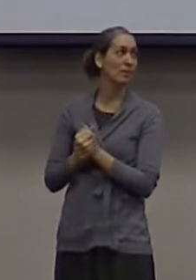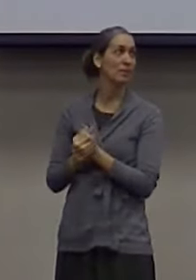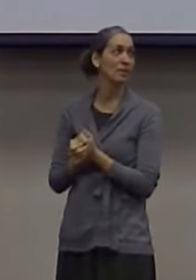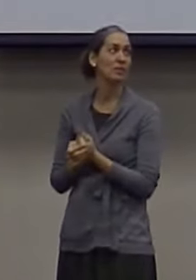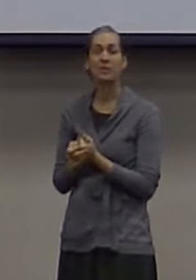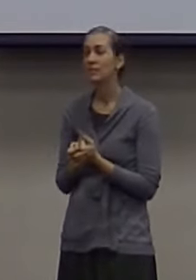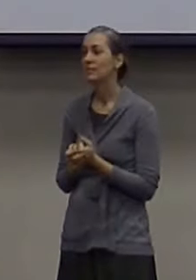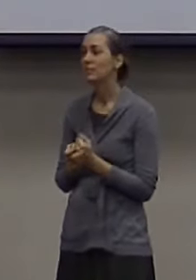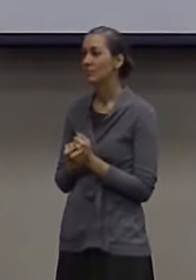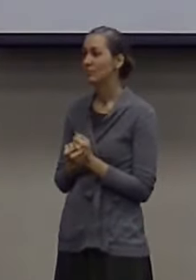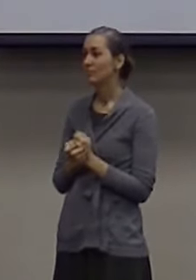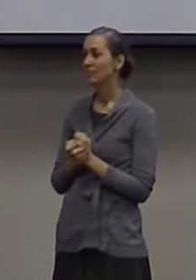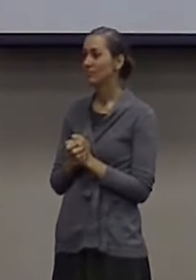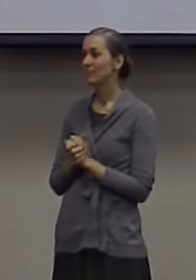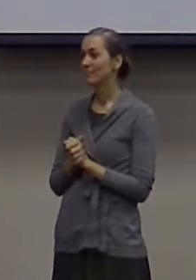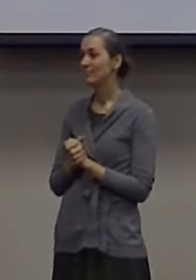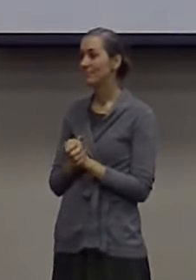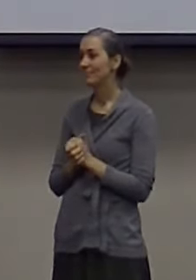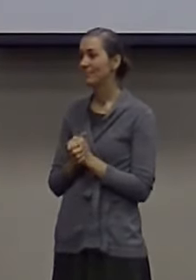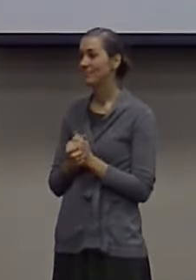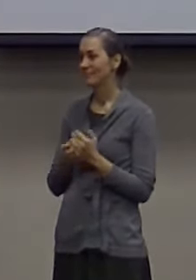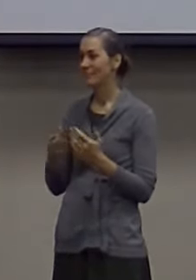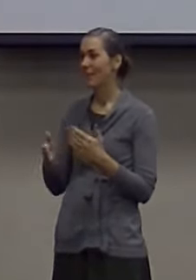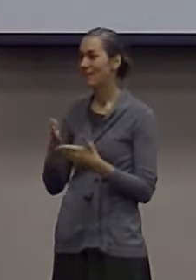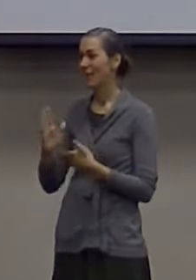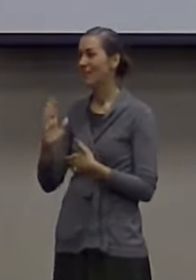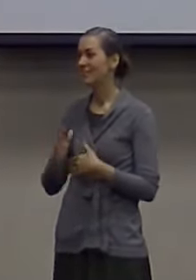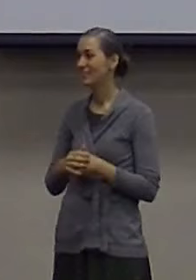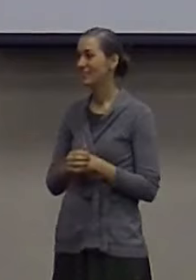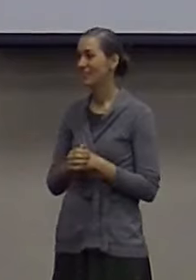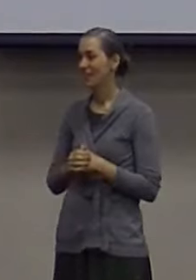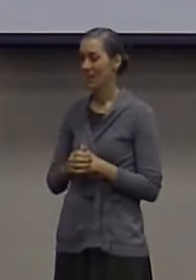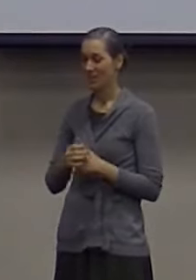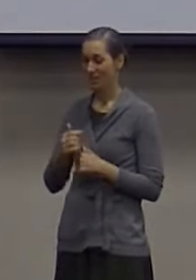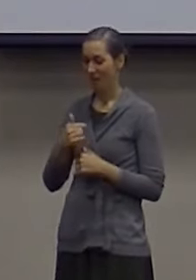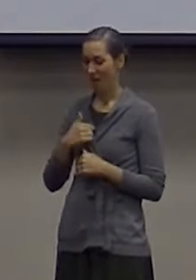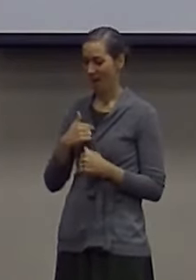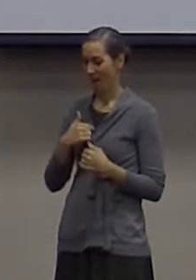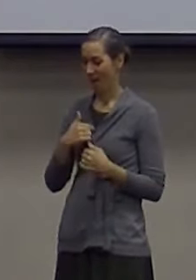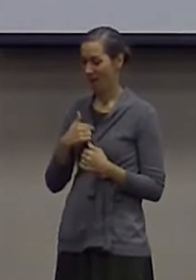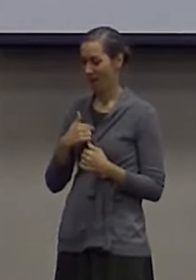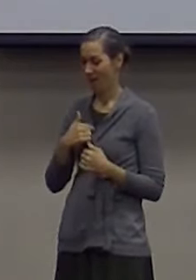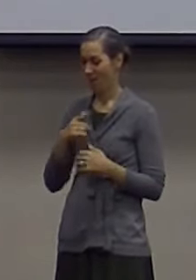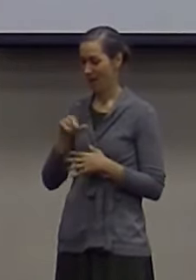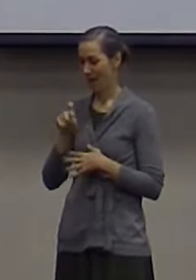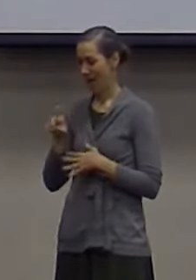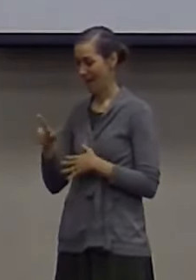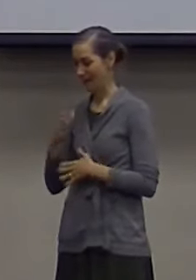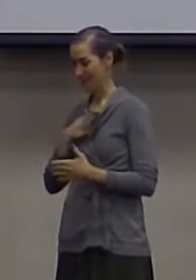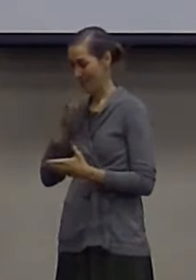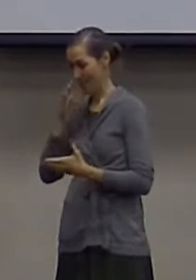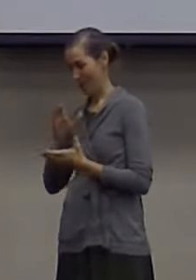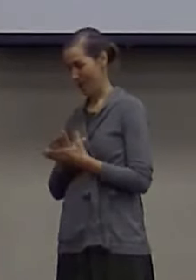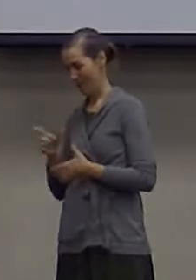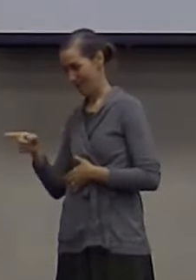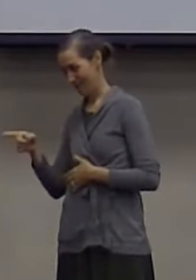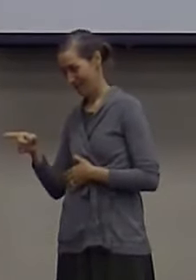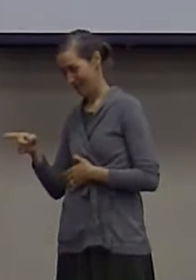The 23rd Psalm. All right. Well, I asked my wife this question,